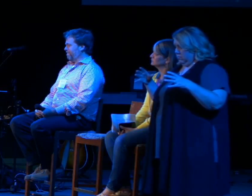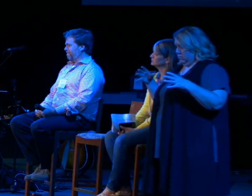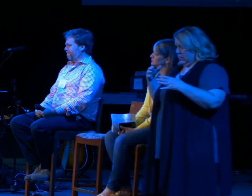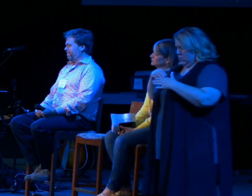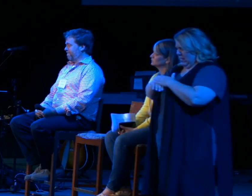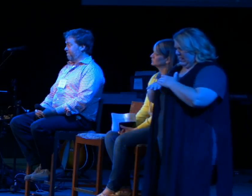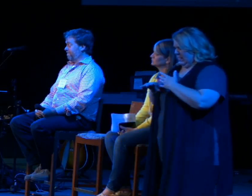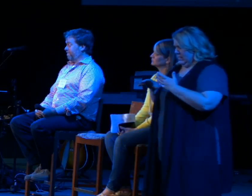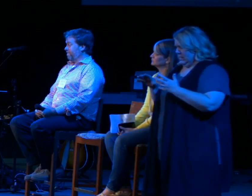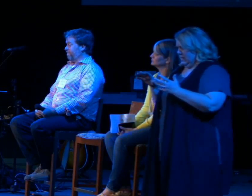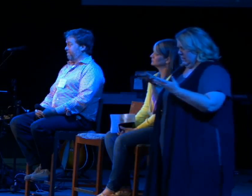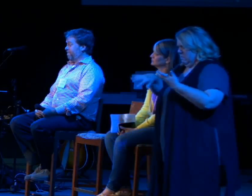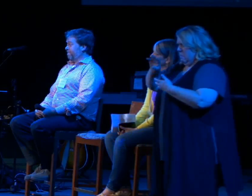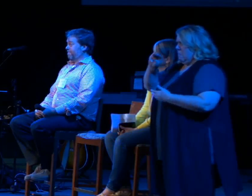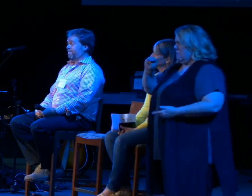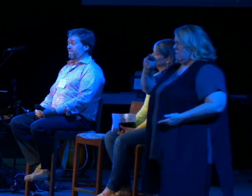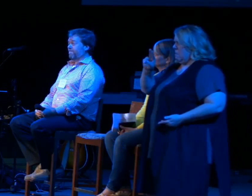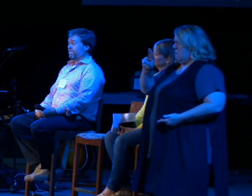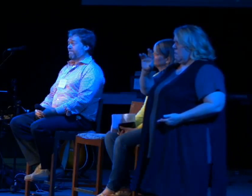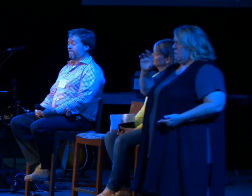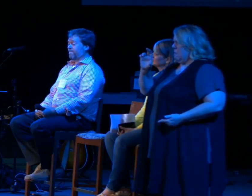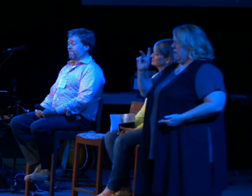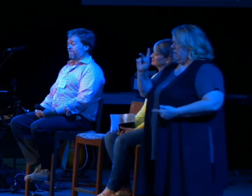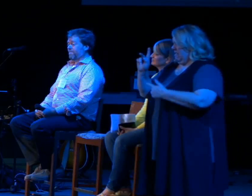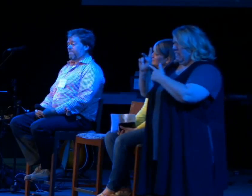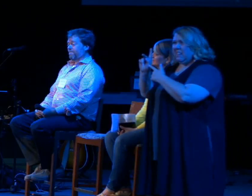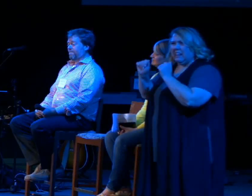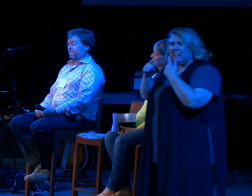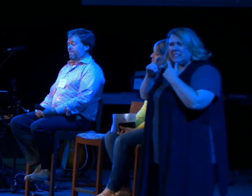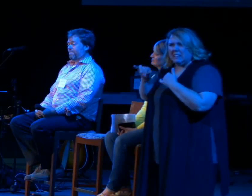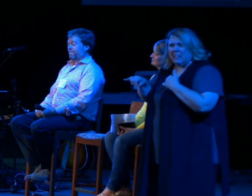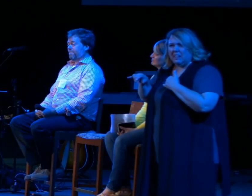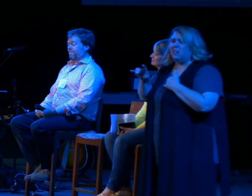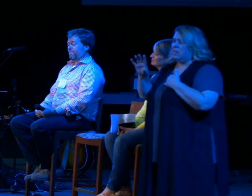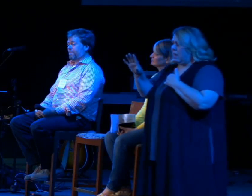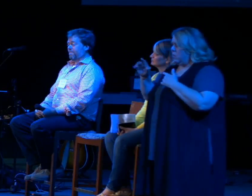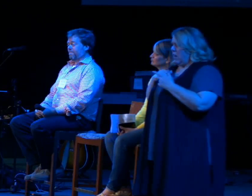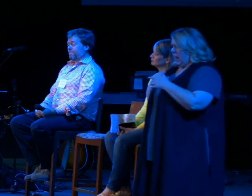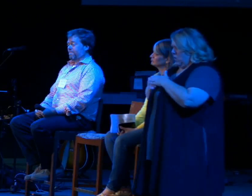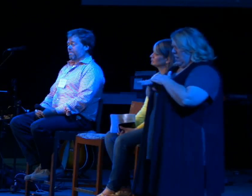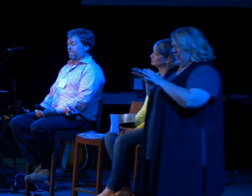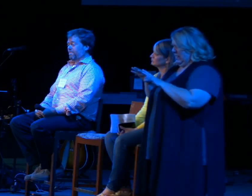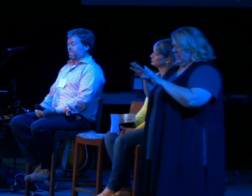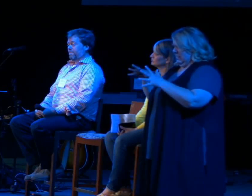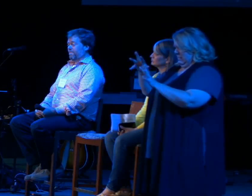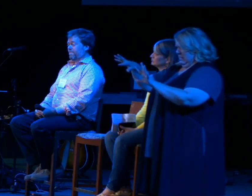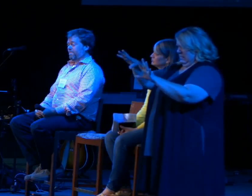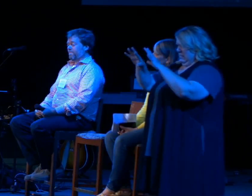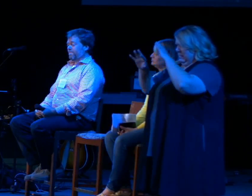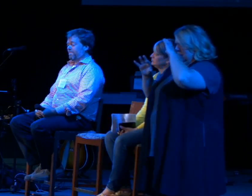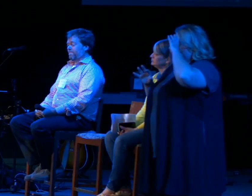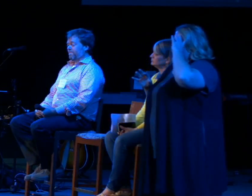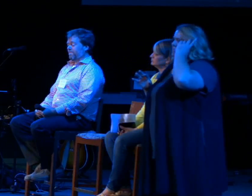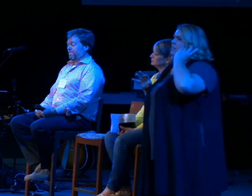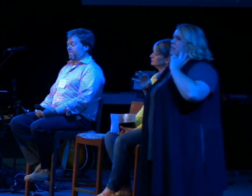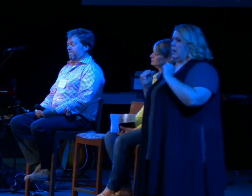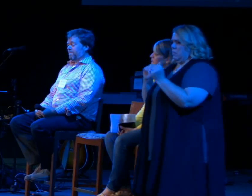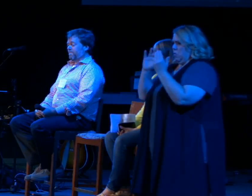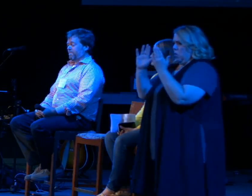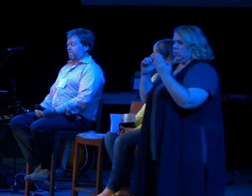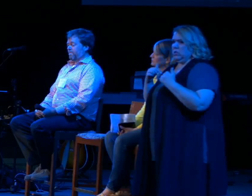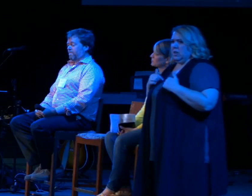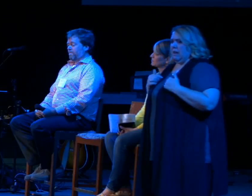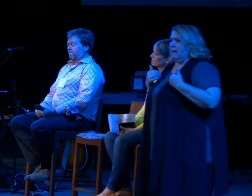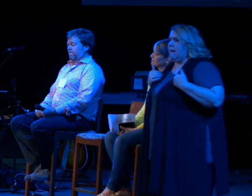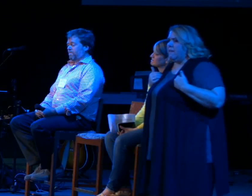muck, can I say muck? All right. When I walk into this muck and approach this muck, all I bring to